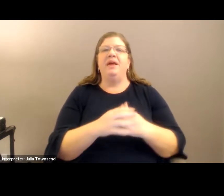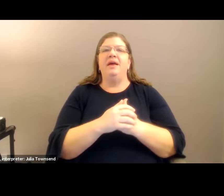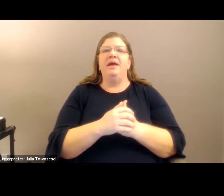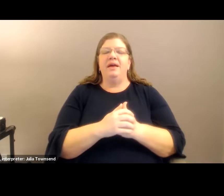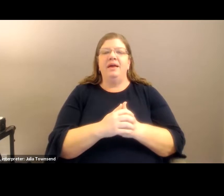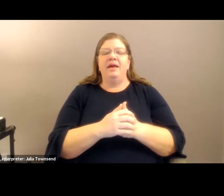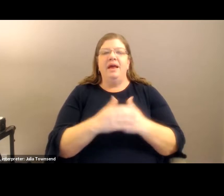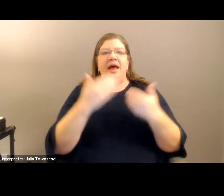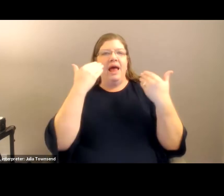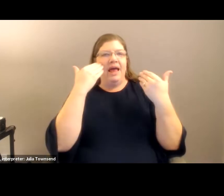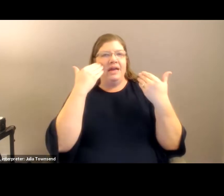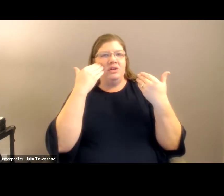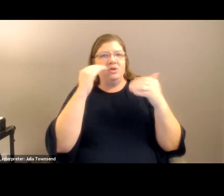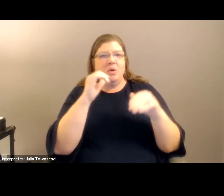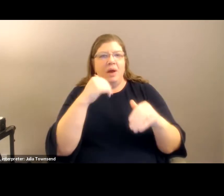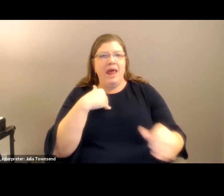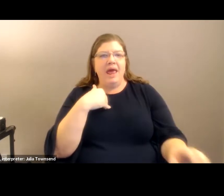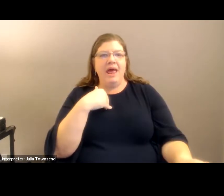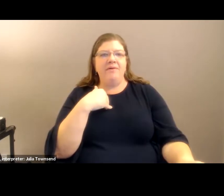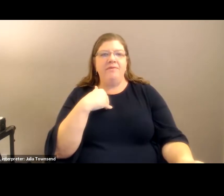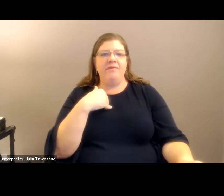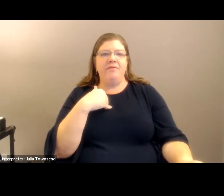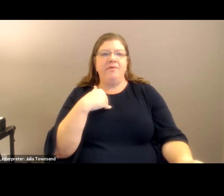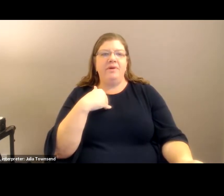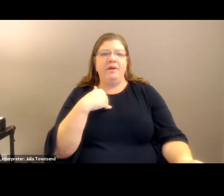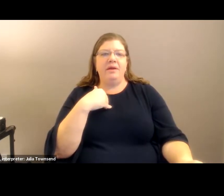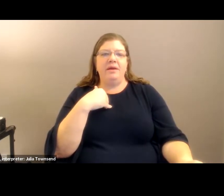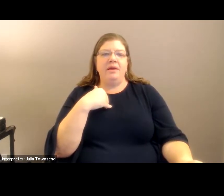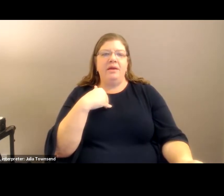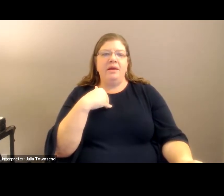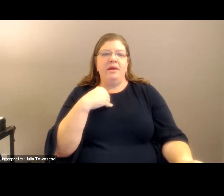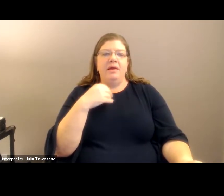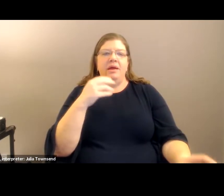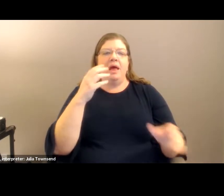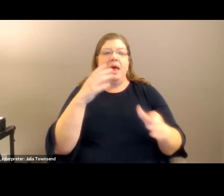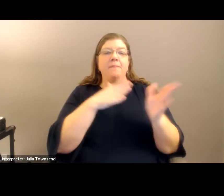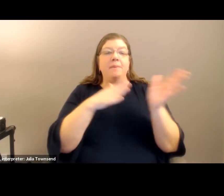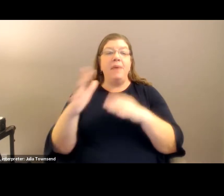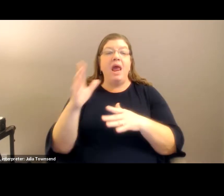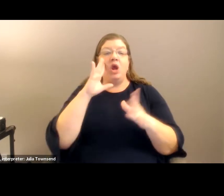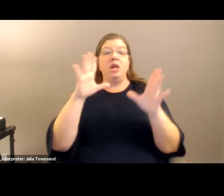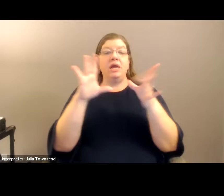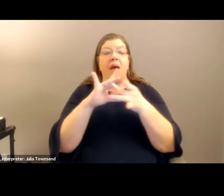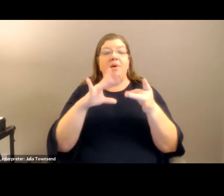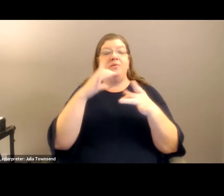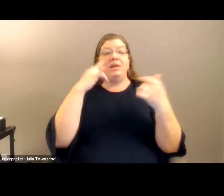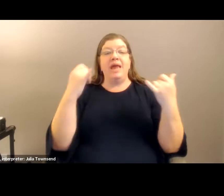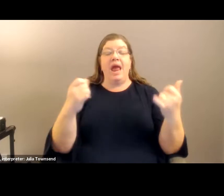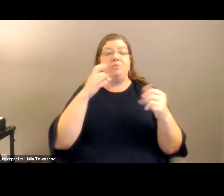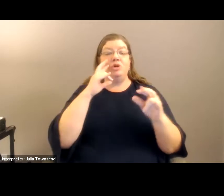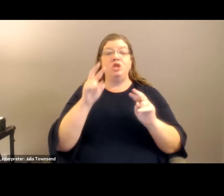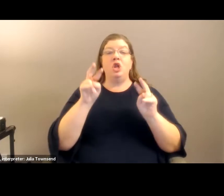I don't really have a prepared comment for today, and just looking forward to,